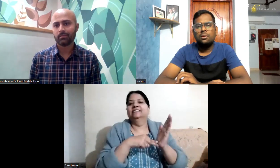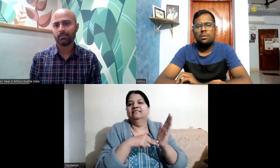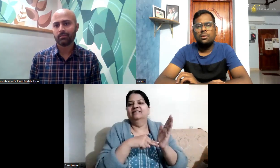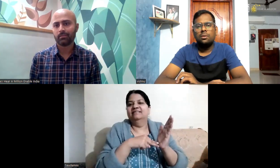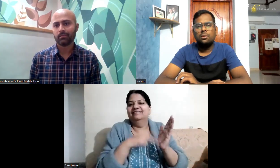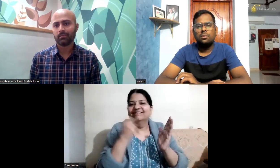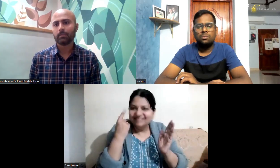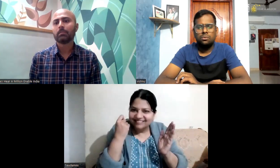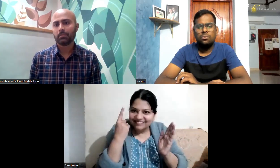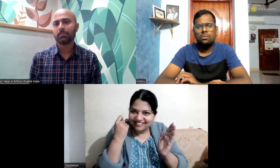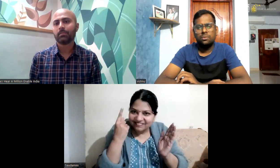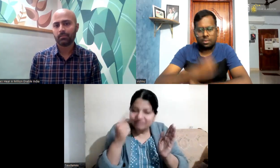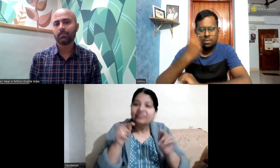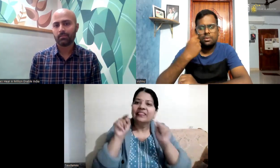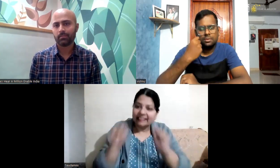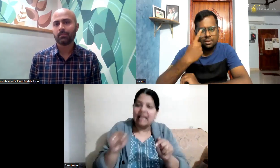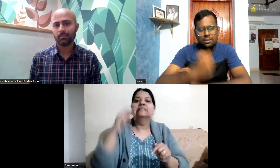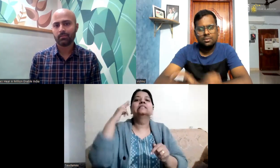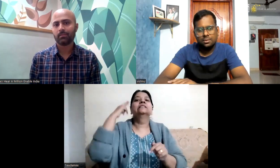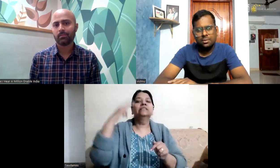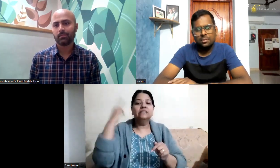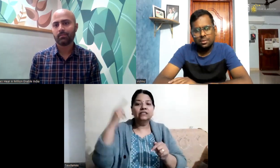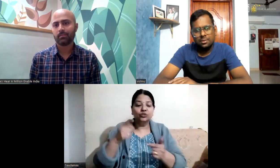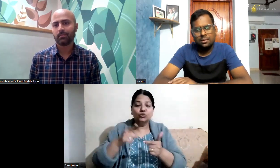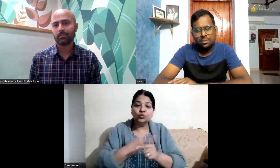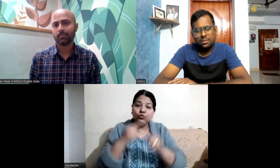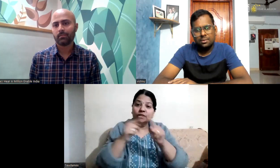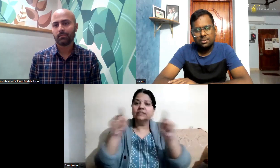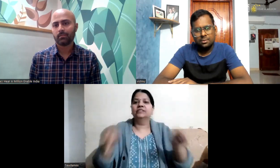they will drive, so they were not okay with it, and